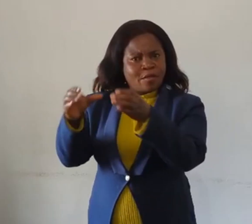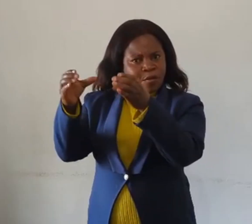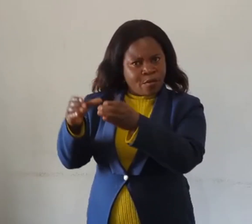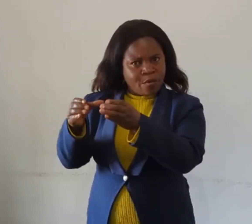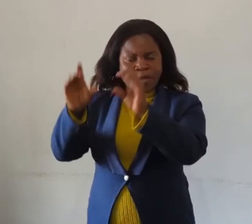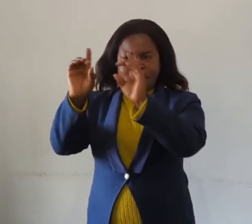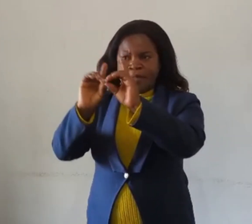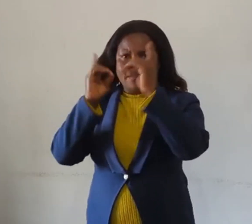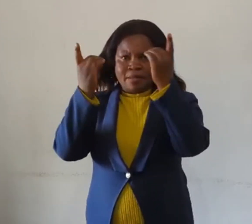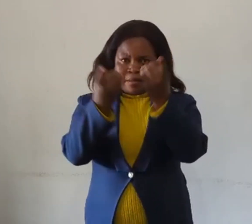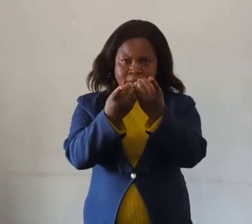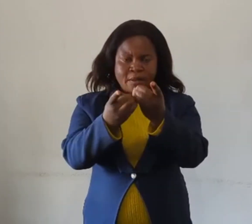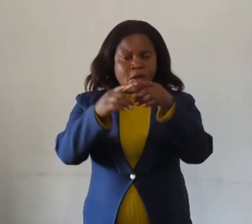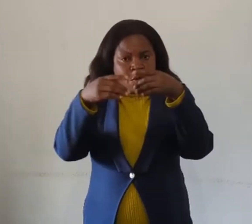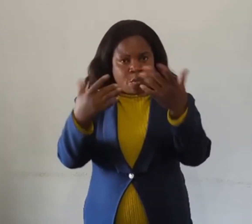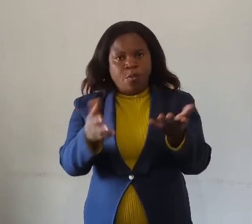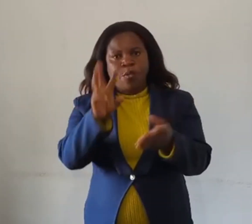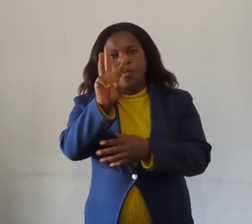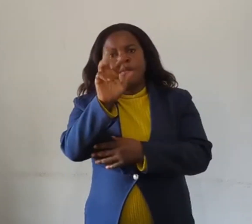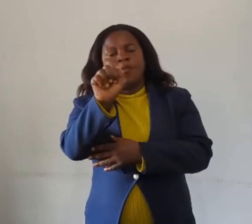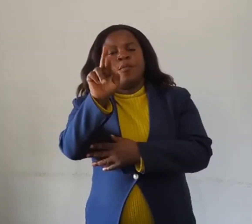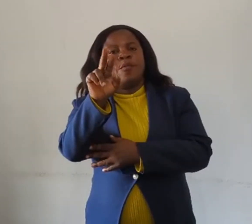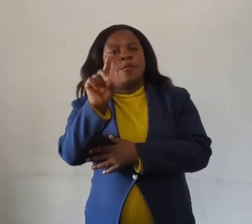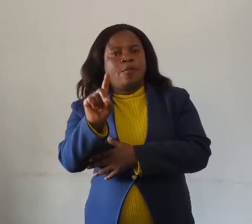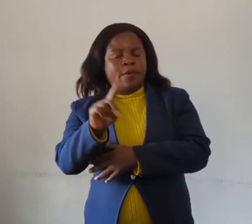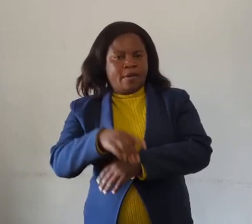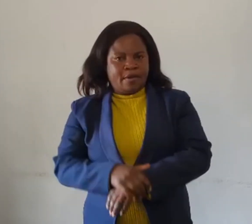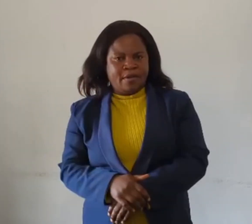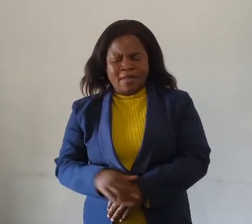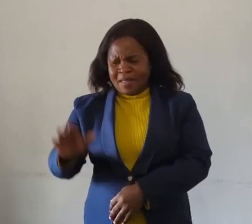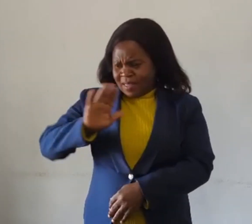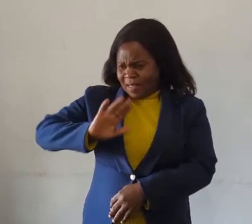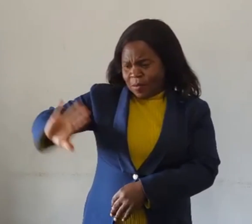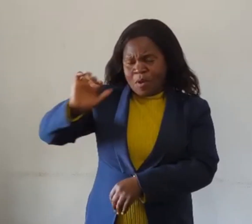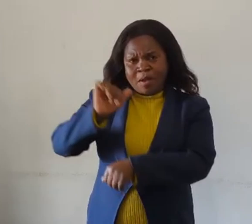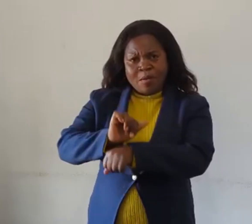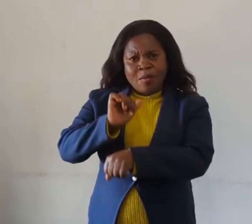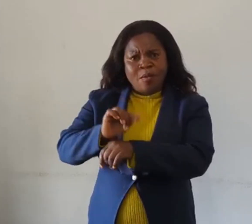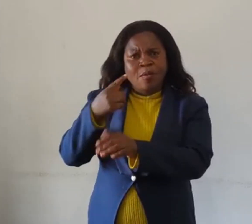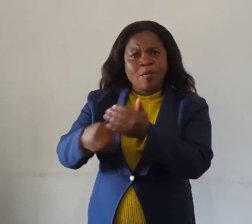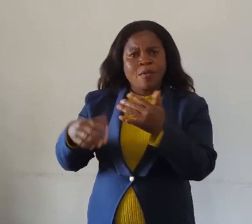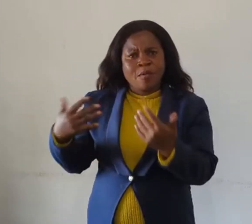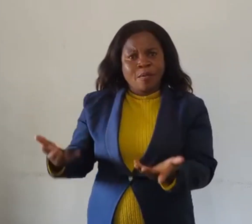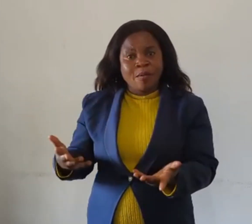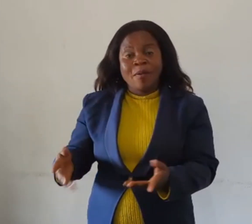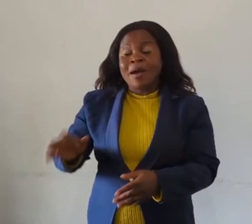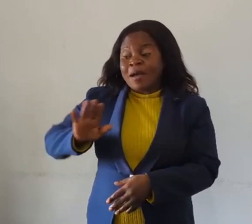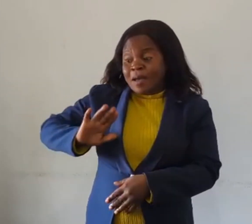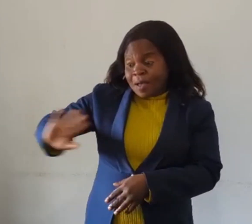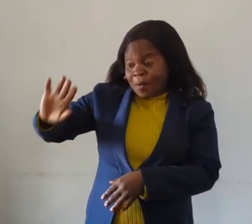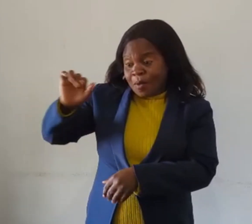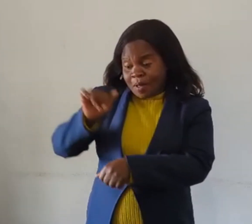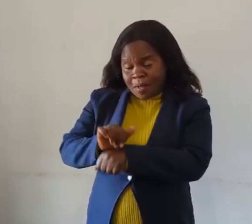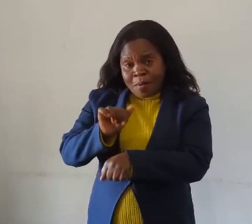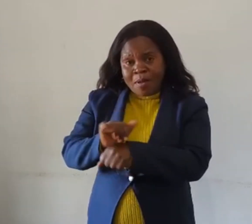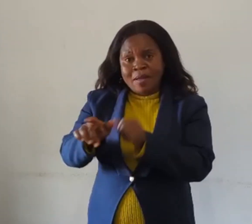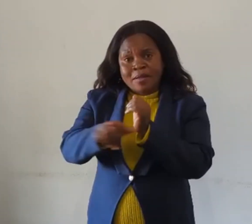district, or ward. Their role includes supervising and managing all election